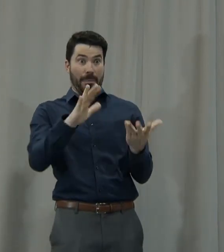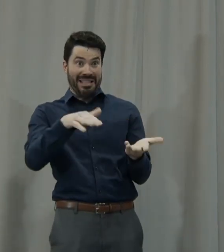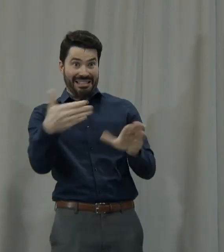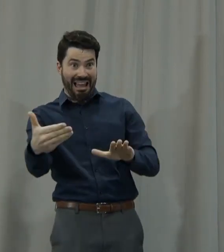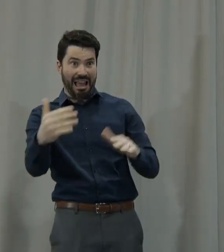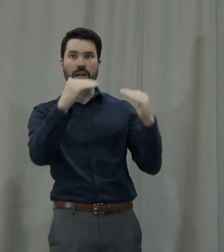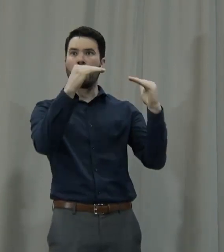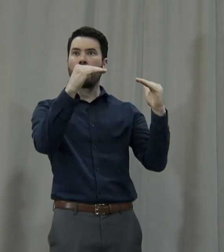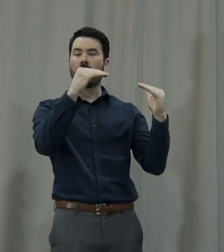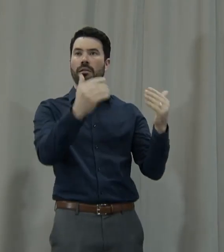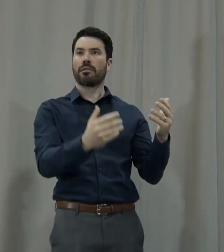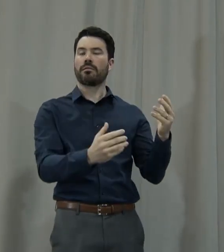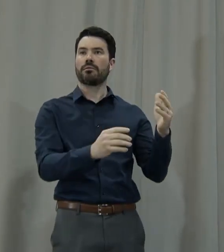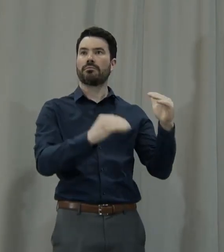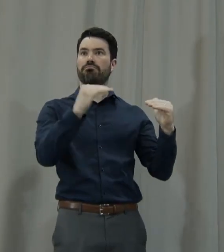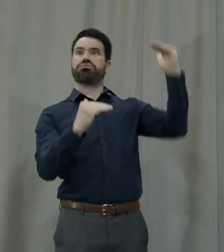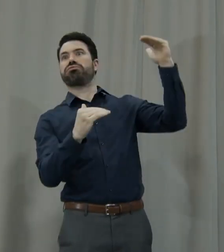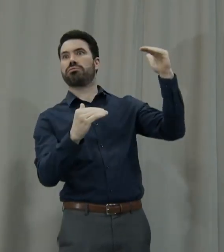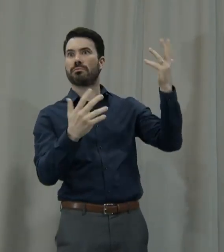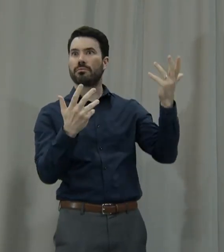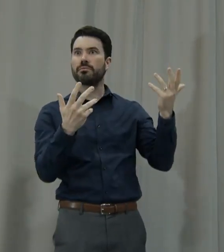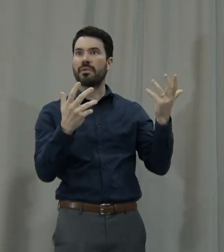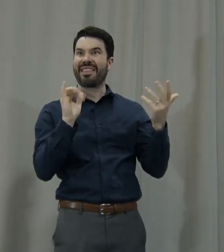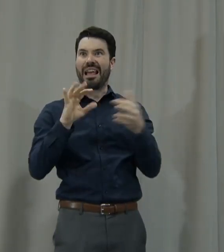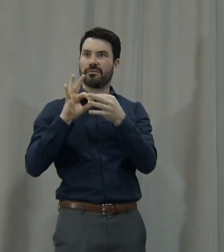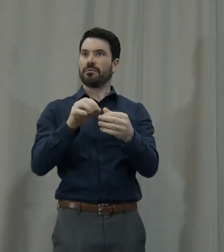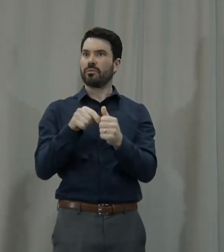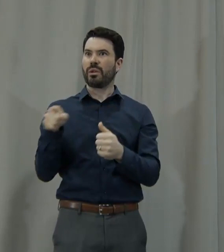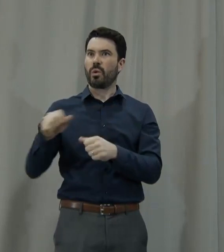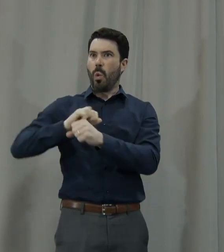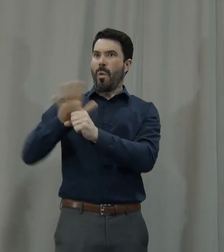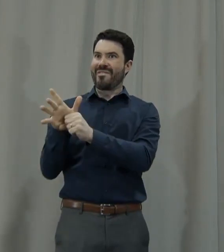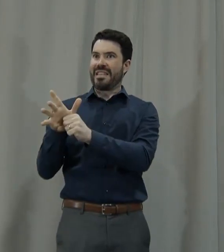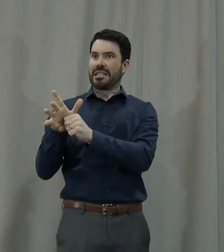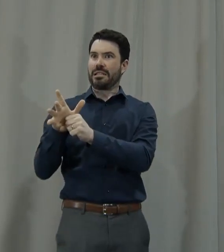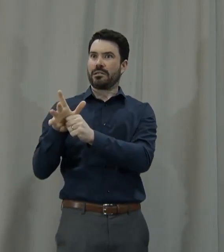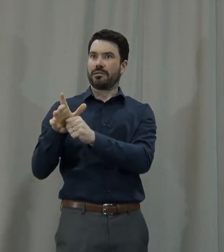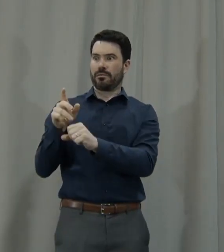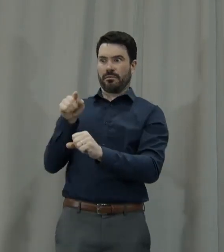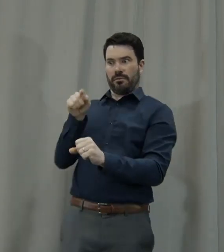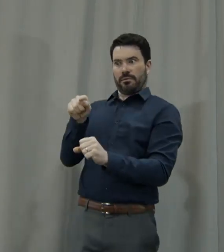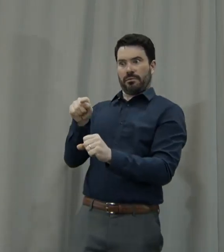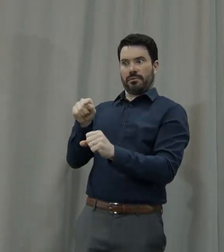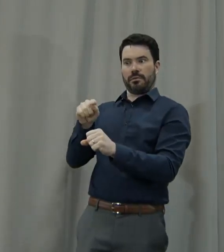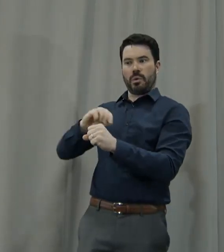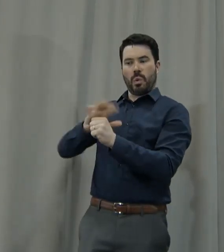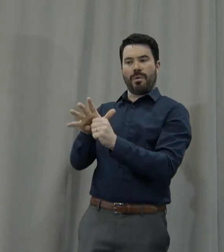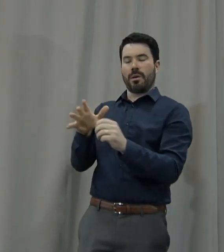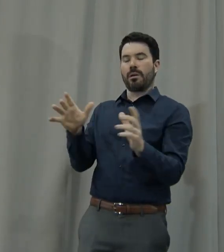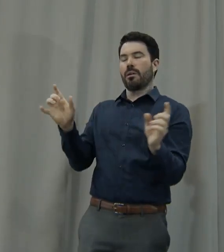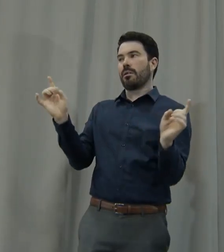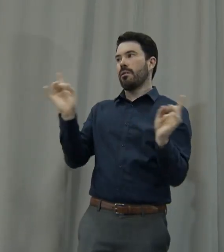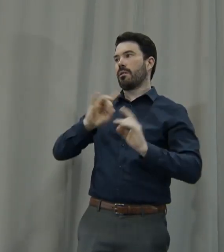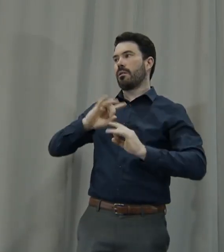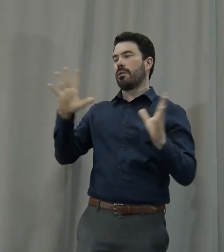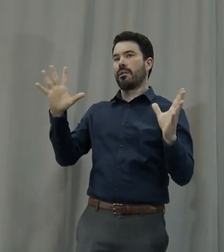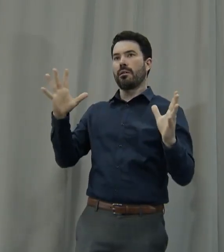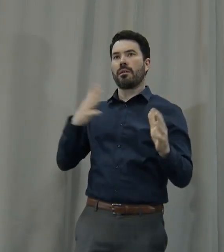disproportionality, ultimately as relates to the pandemic, giving us some really tragic